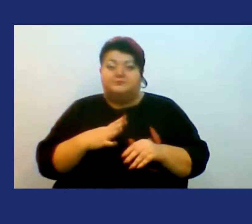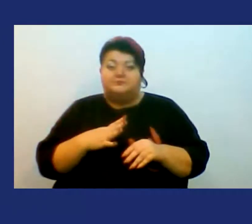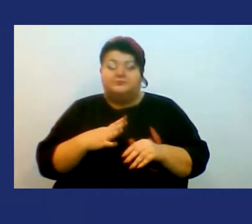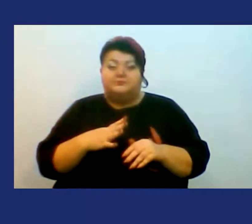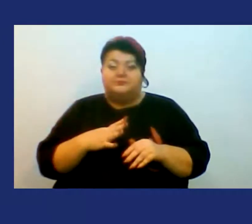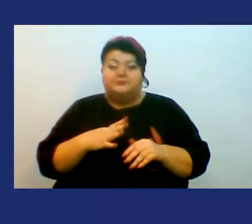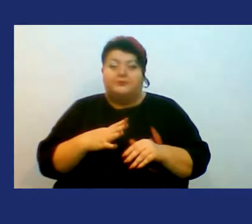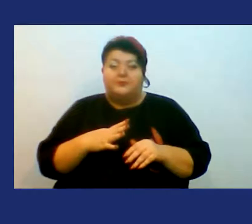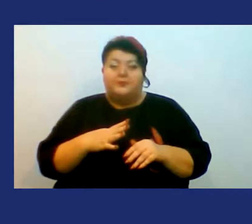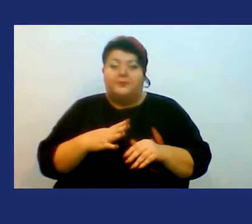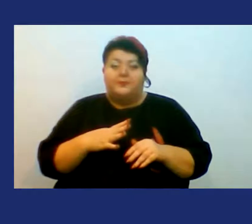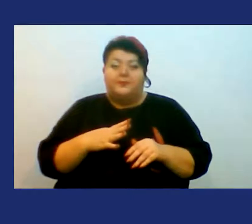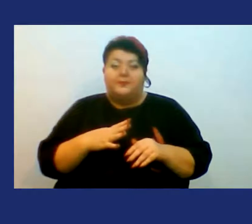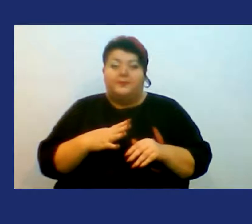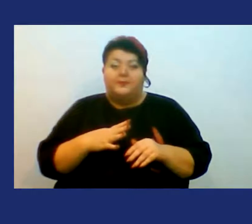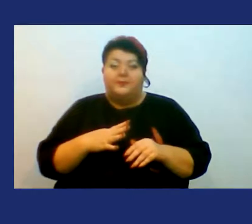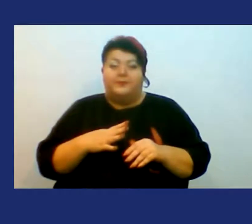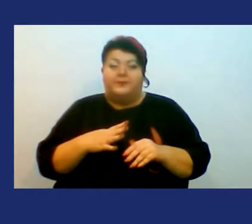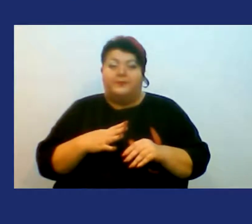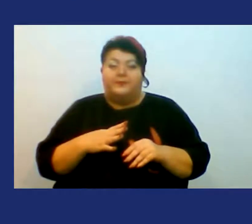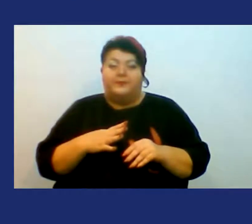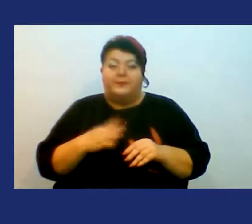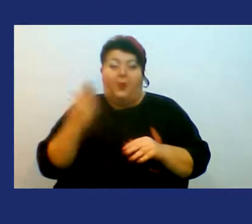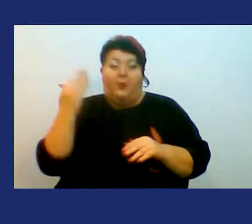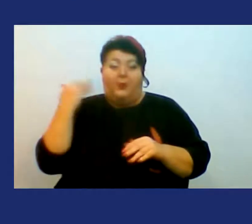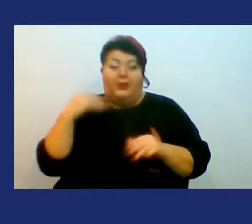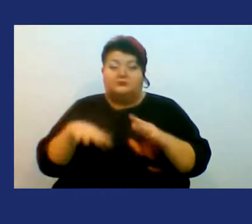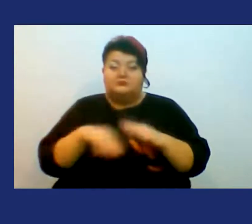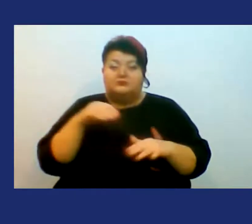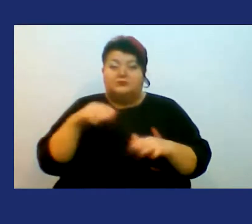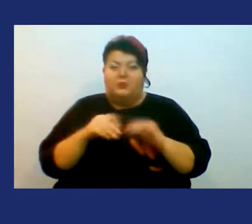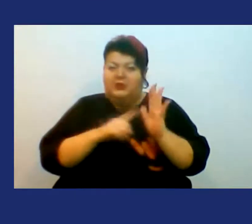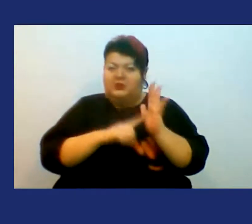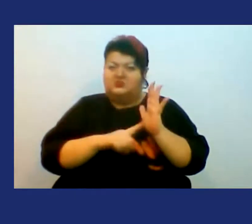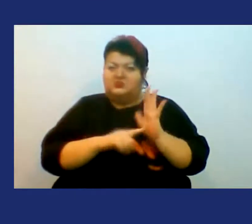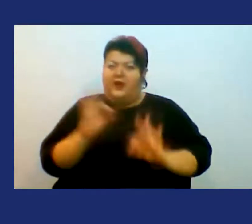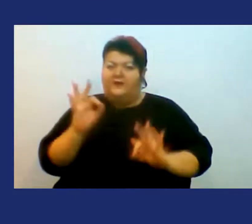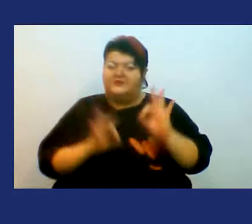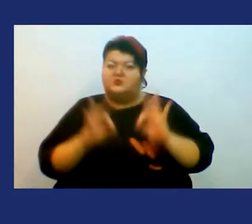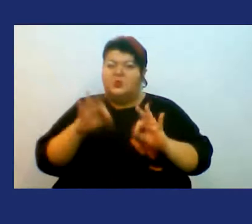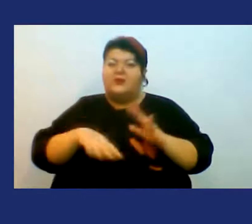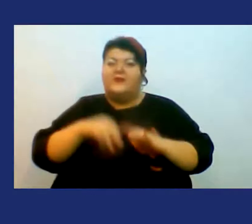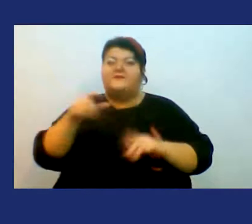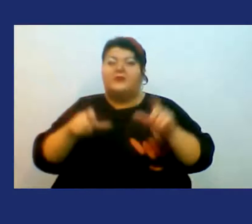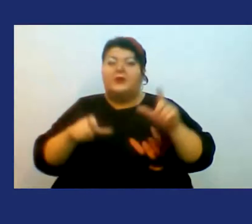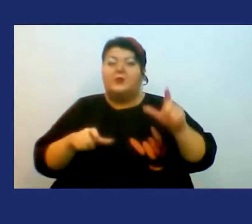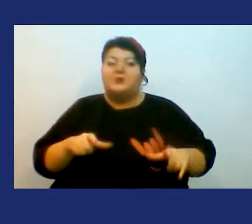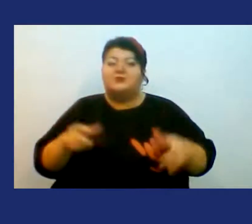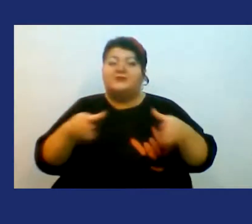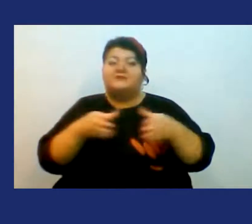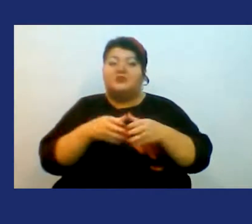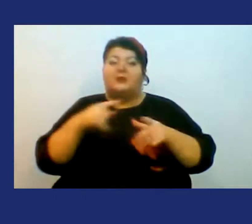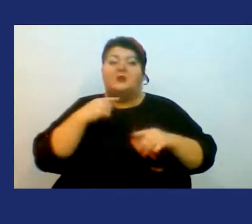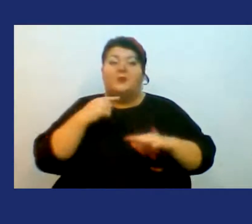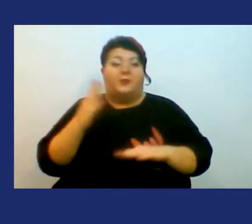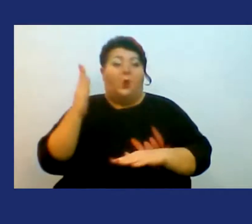voted absentee or early, which is something we've never seen before. Some of that is because they're afraid to go out for COVID. Some